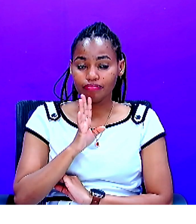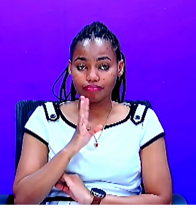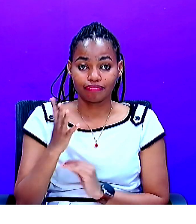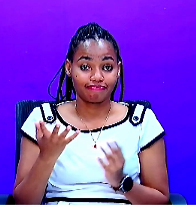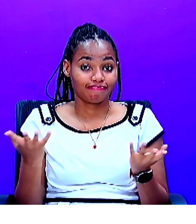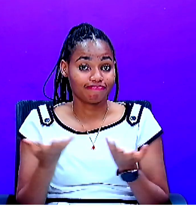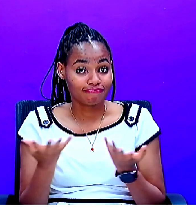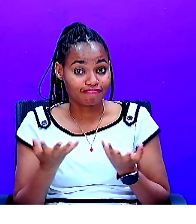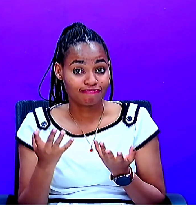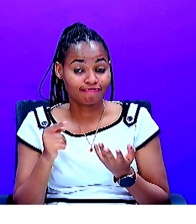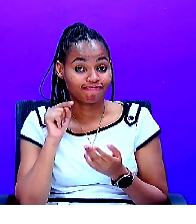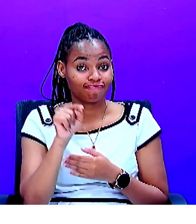elections,